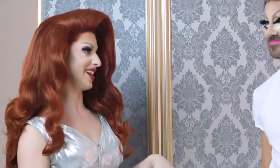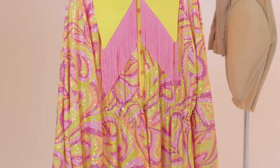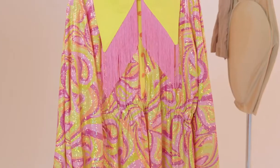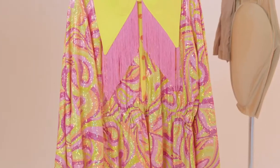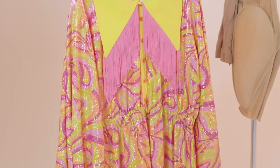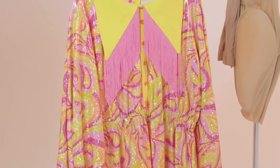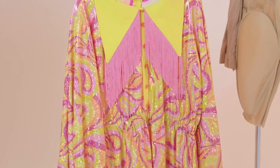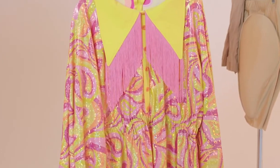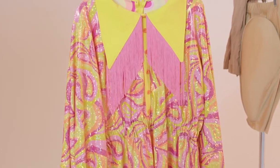rack.